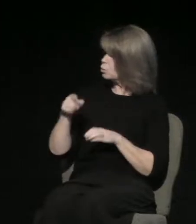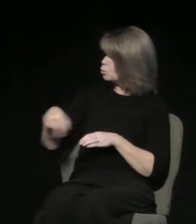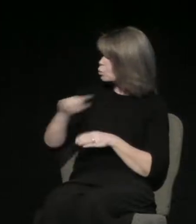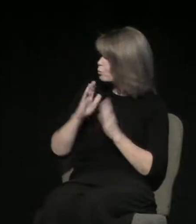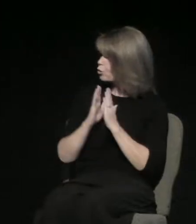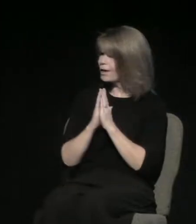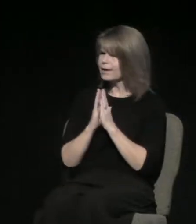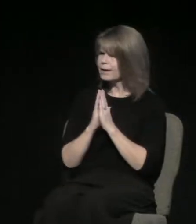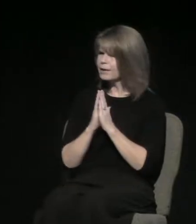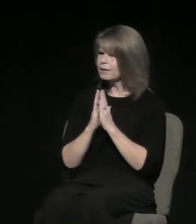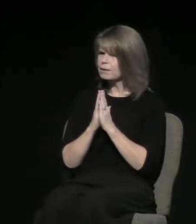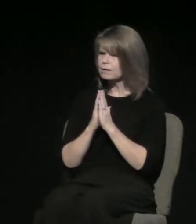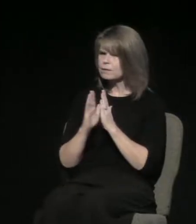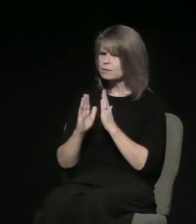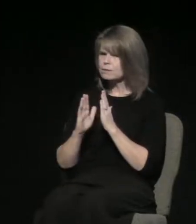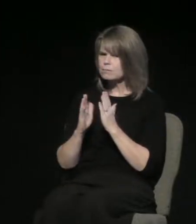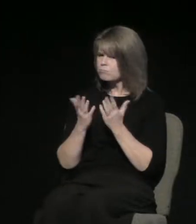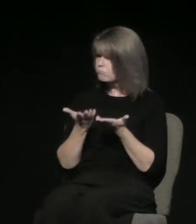Do you pray